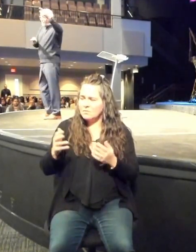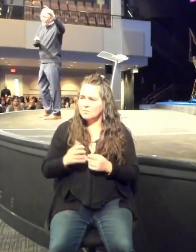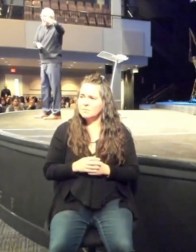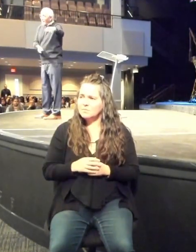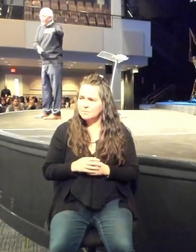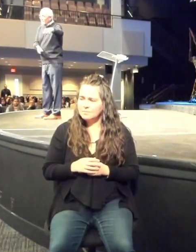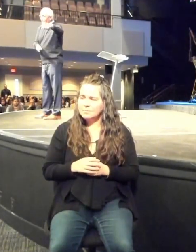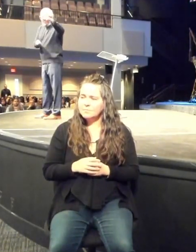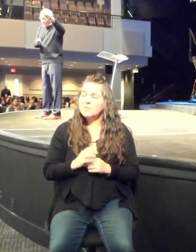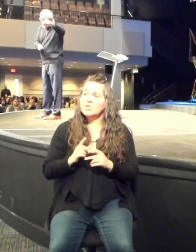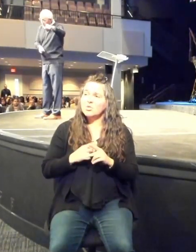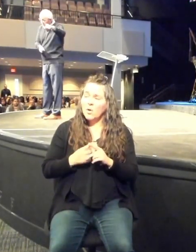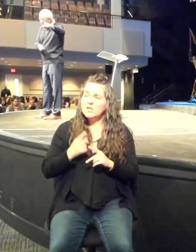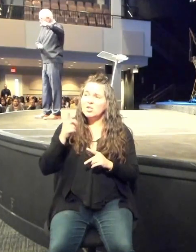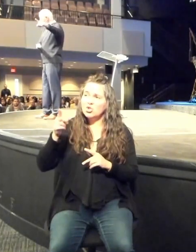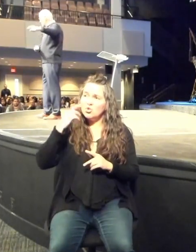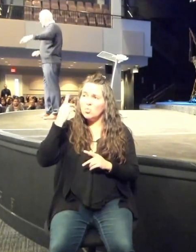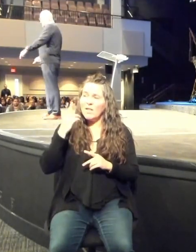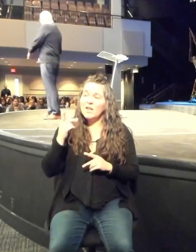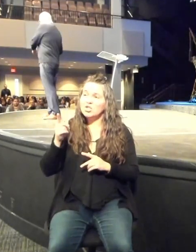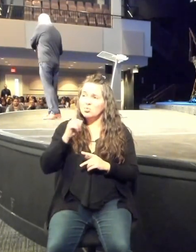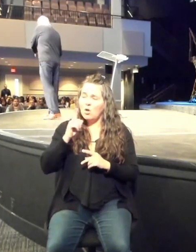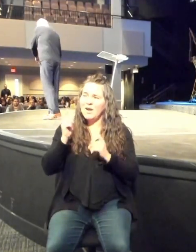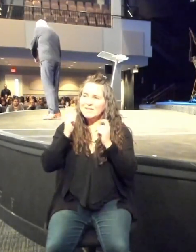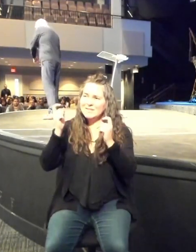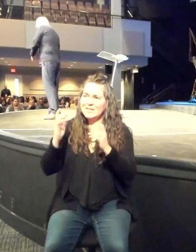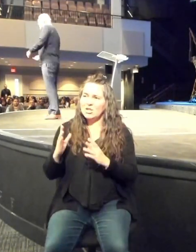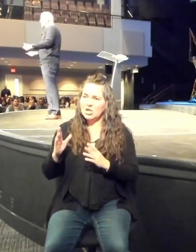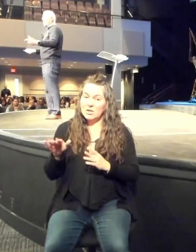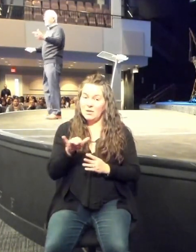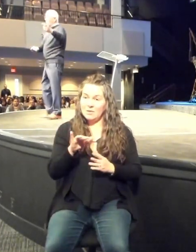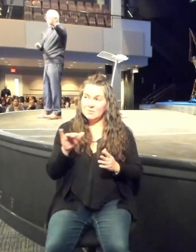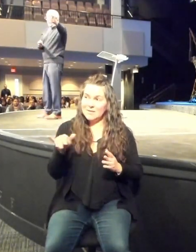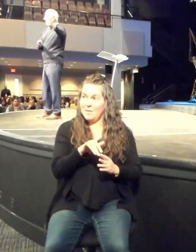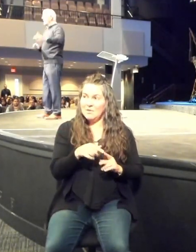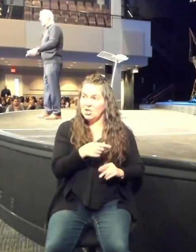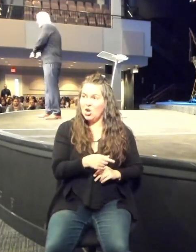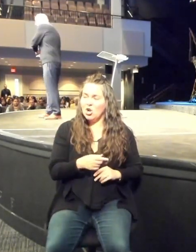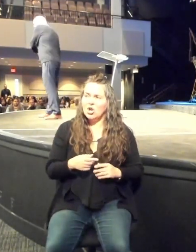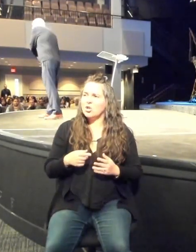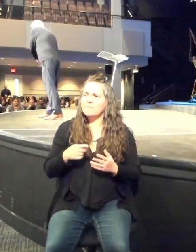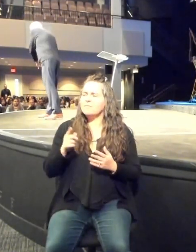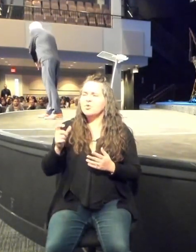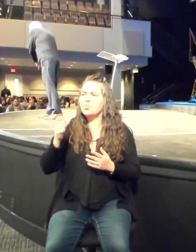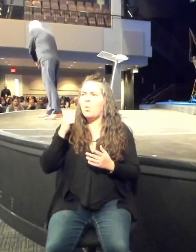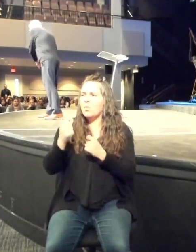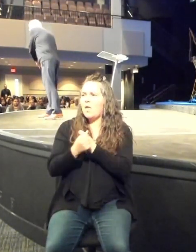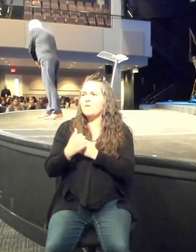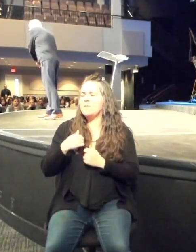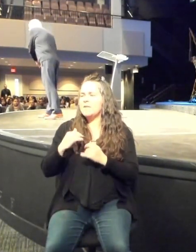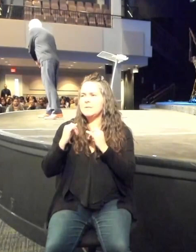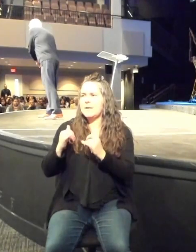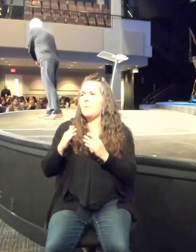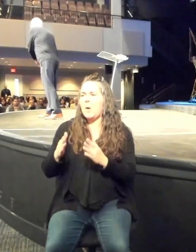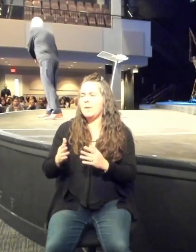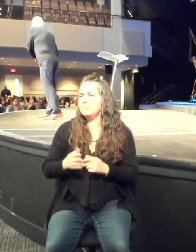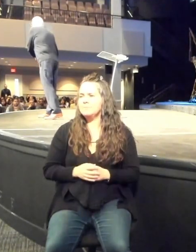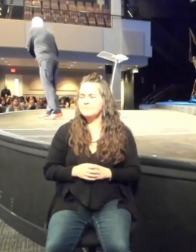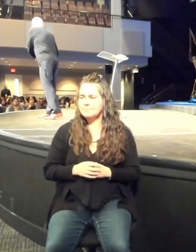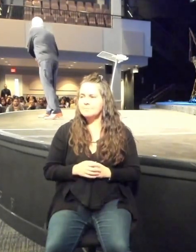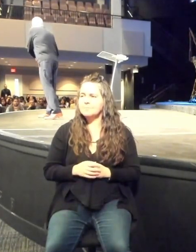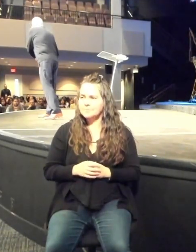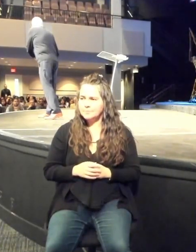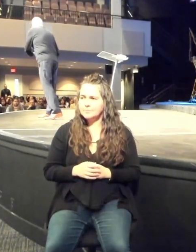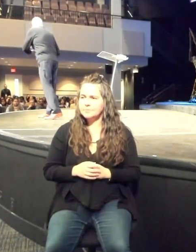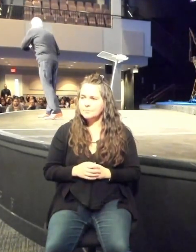you recognize that you're just as much of a sinner as she is, you're never going to love me like she loves me. Amen. See, it's